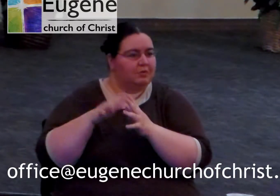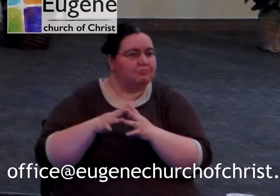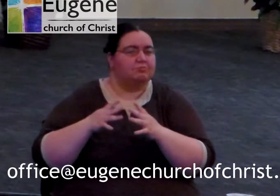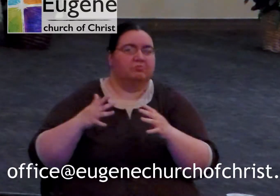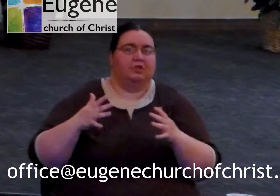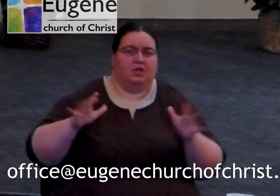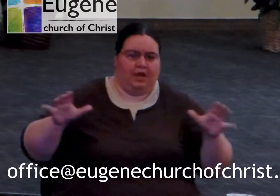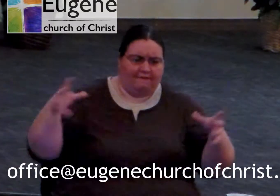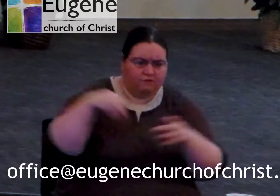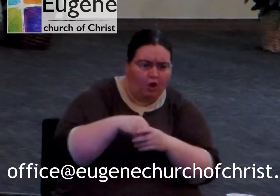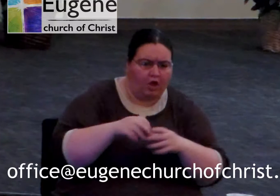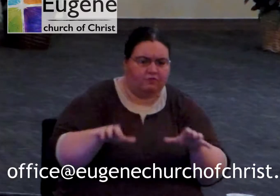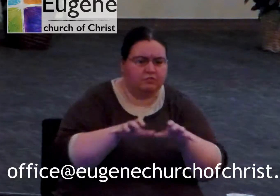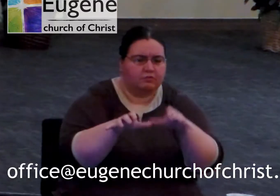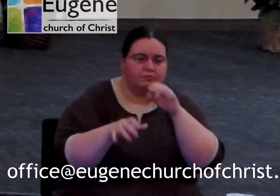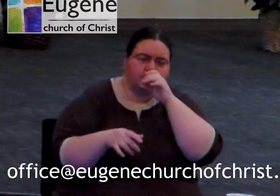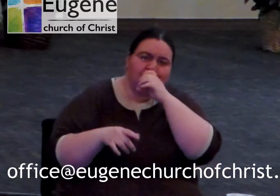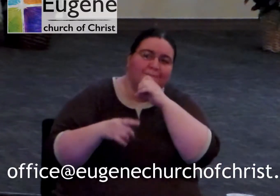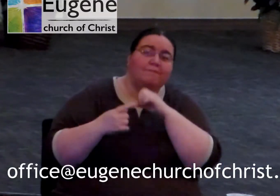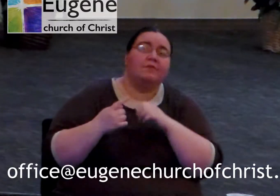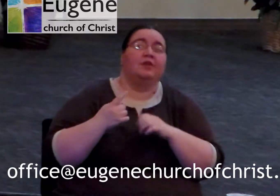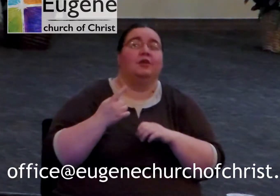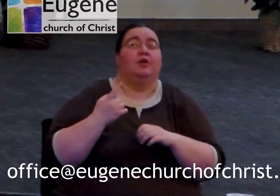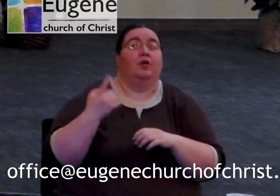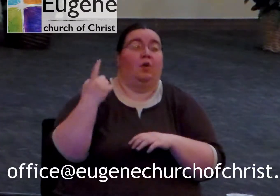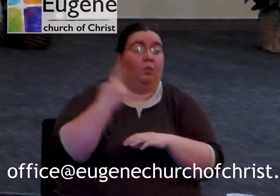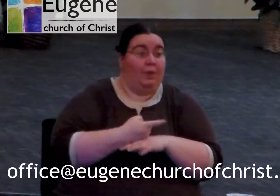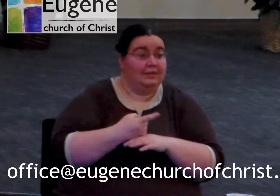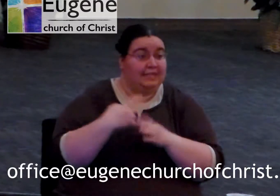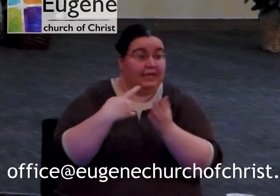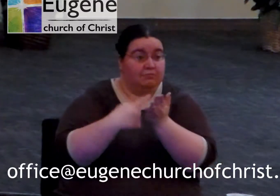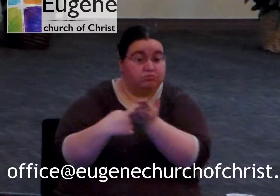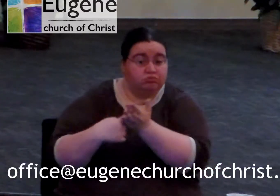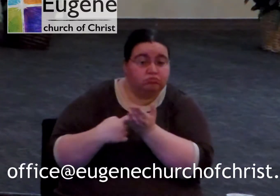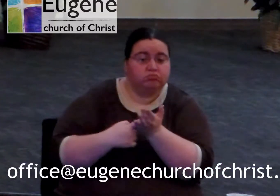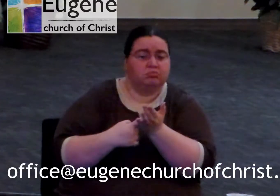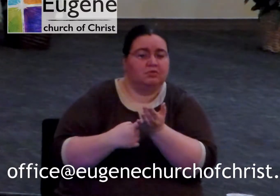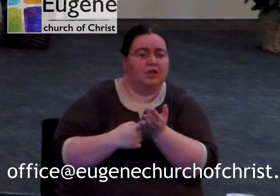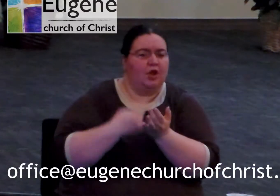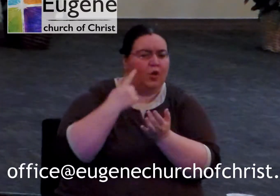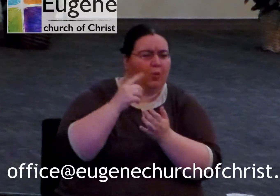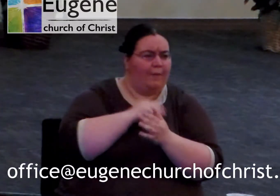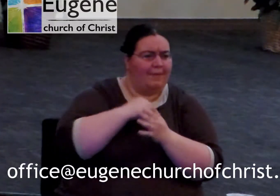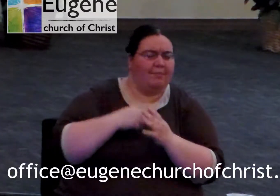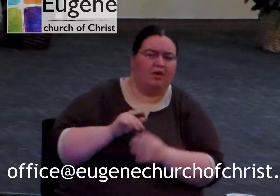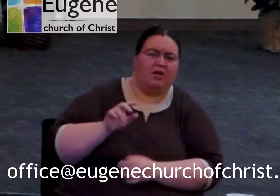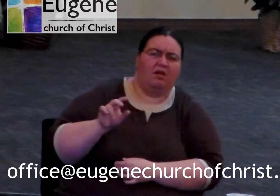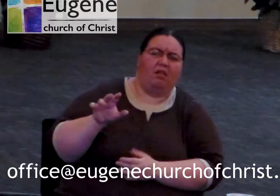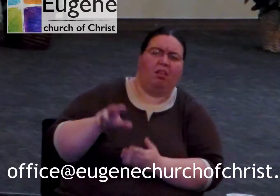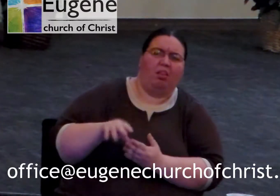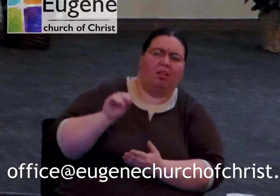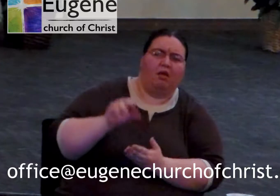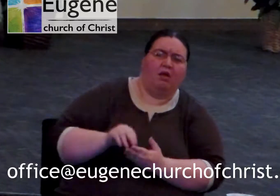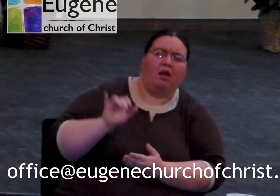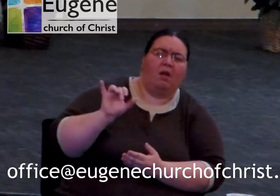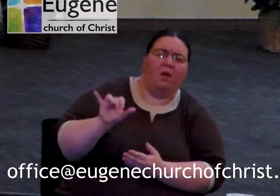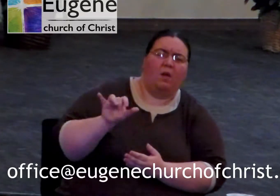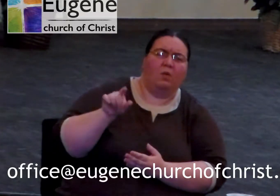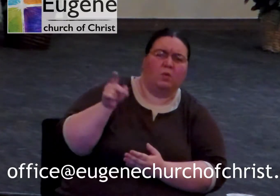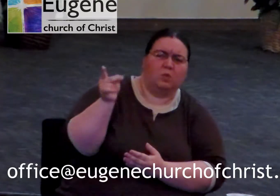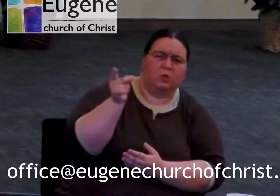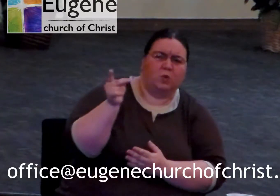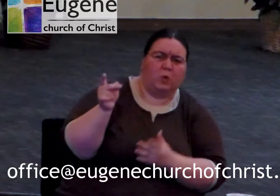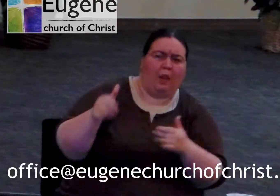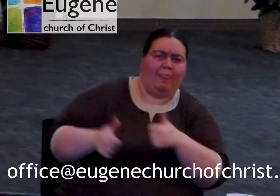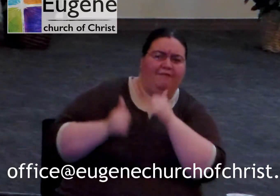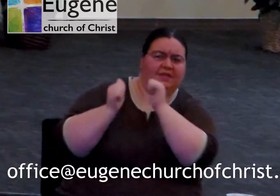living together, but they weren't married yet. But they were just kind of checking this. They didn't have church background. They just were there. So they went to the preacher and they